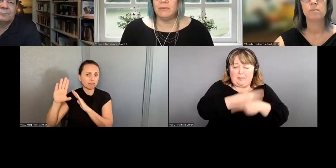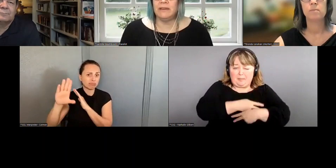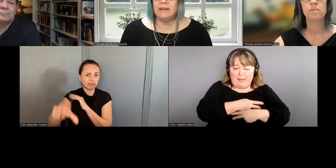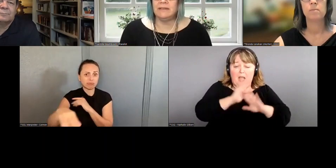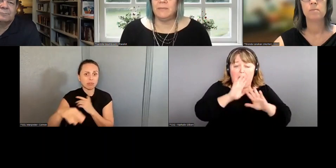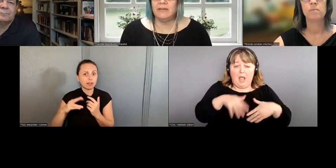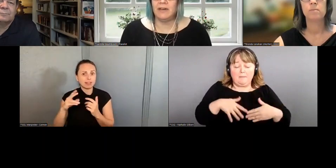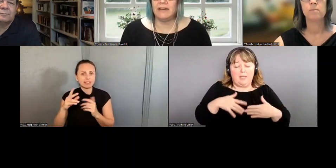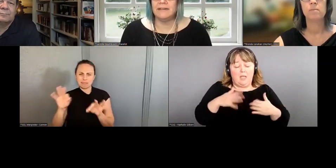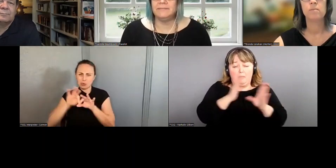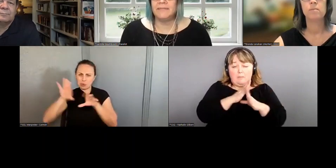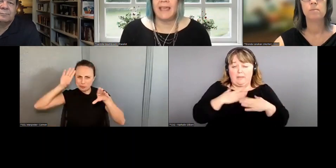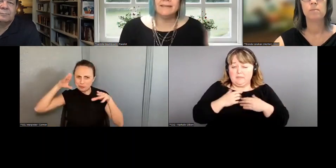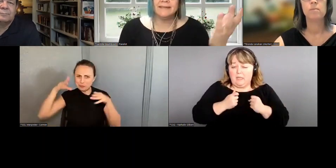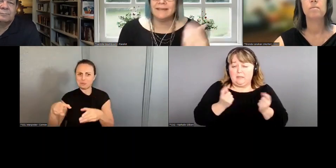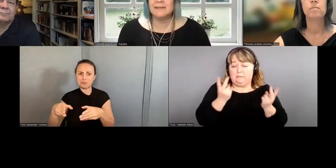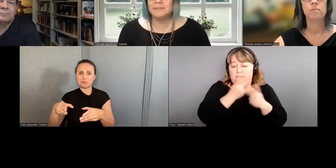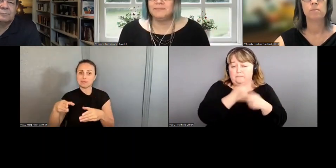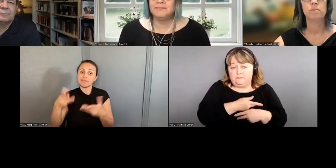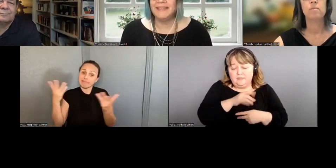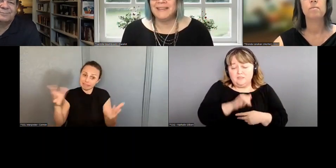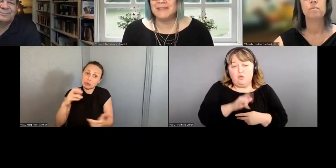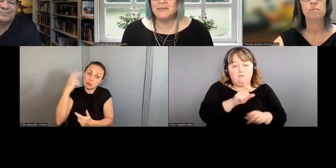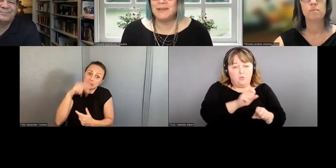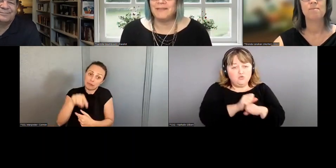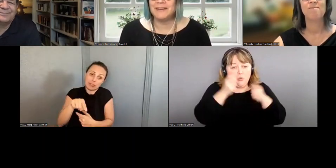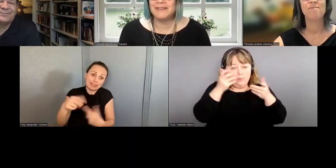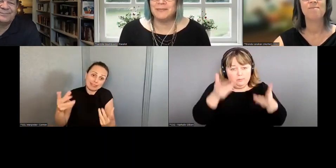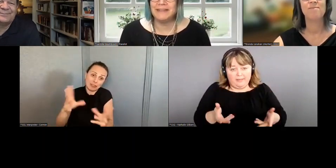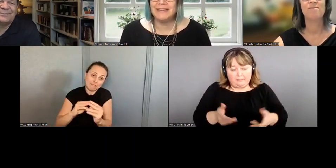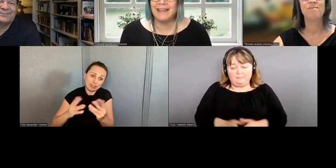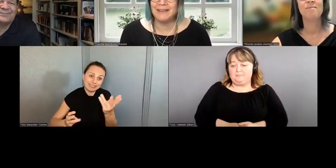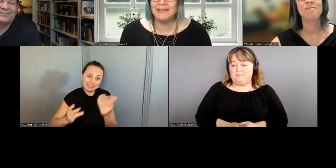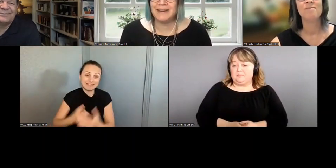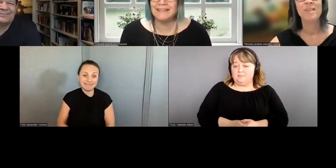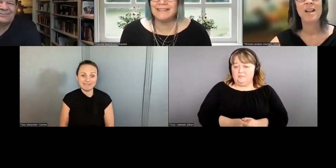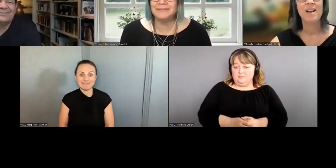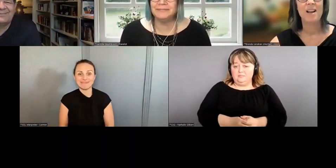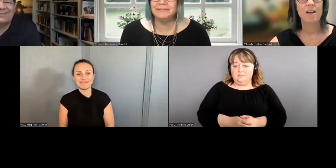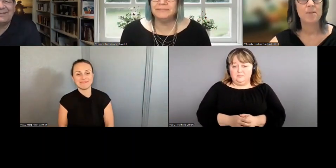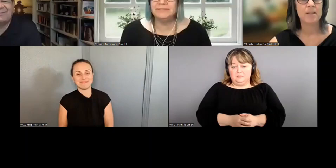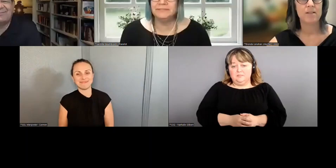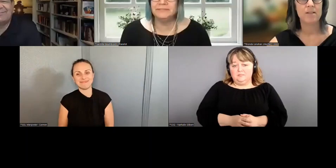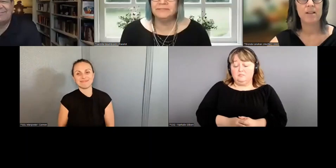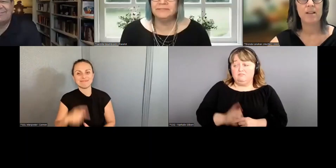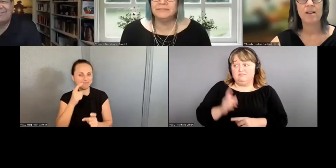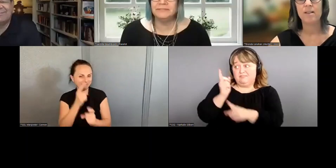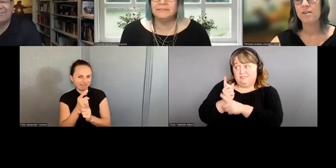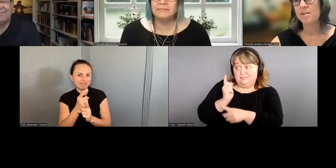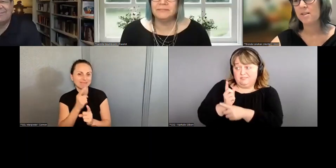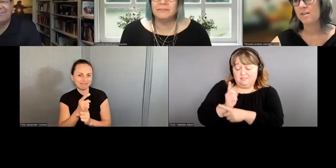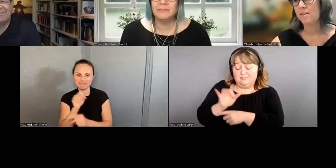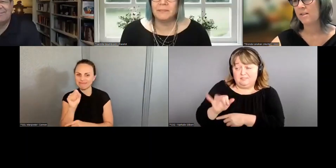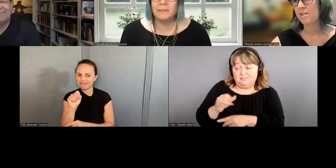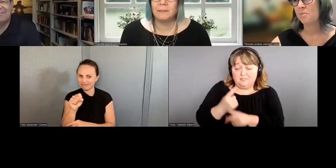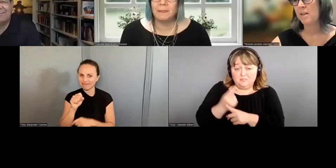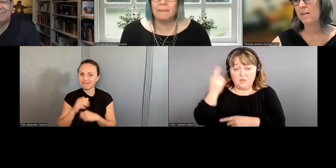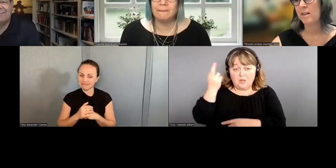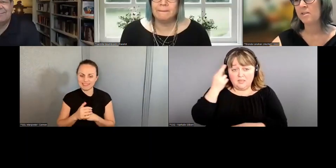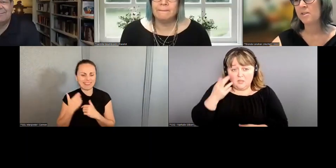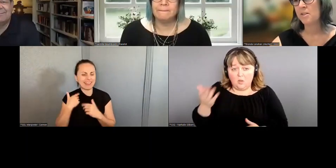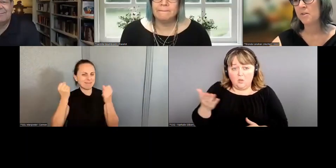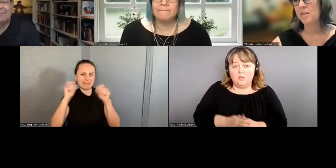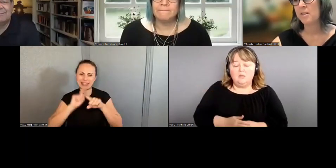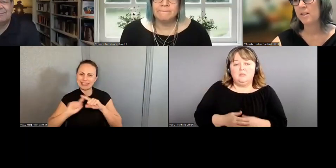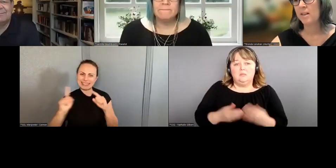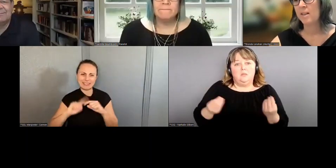we really need to be addressing. Hence this conference you put together for us. Absolutely. Yeah, there's so many